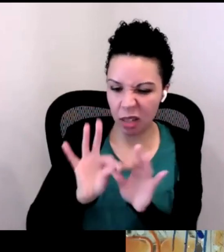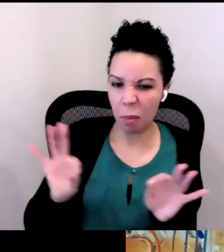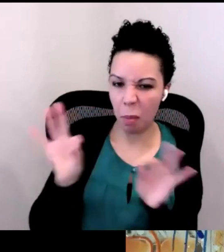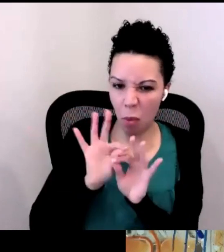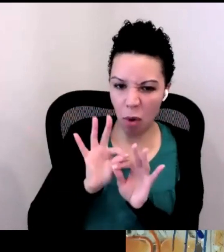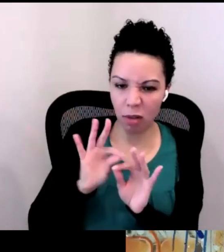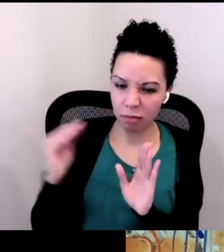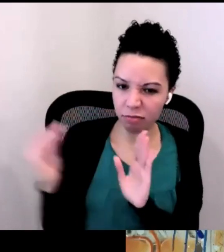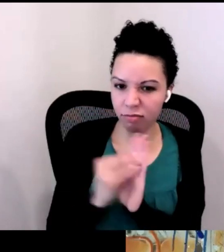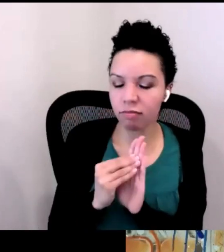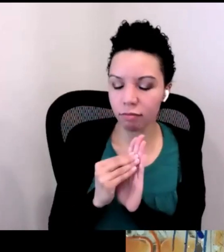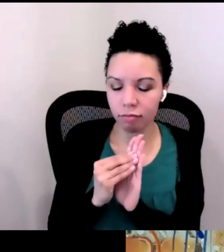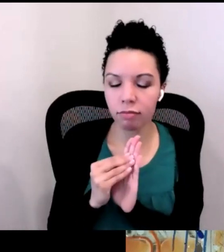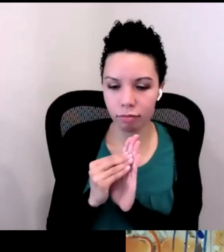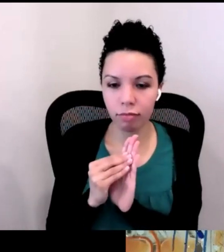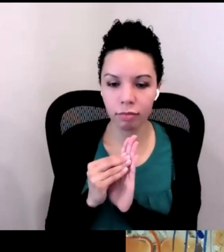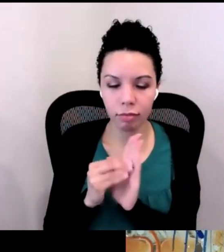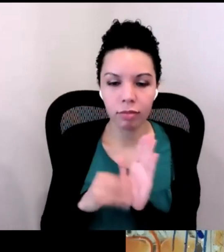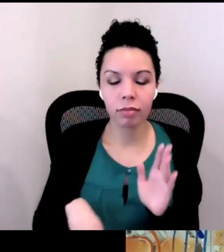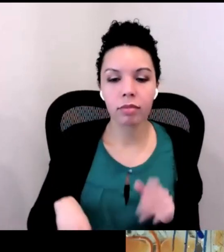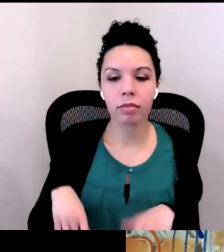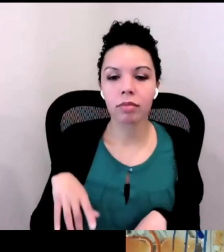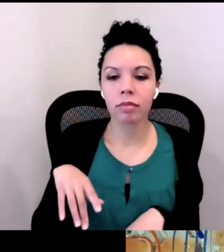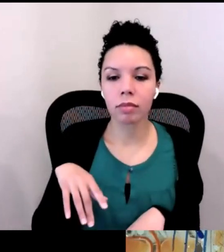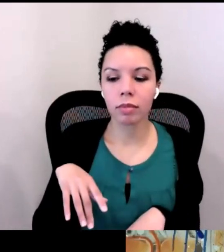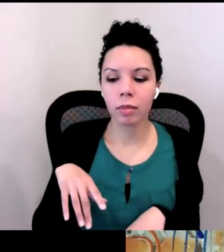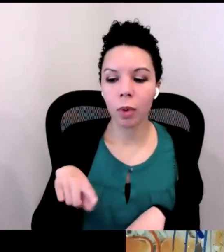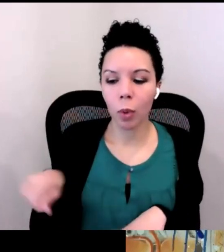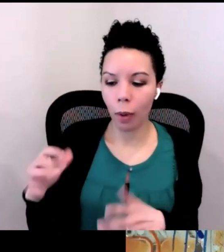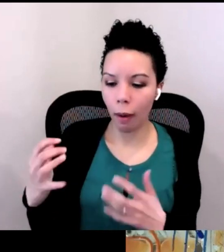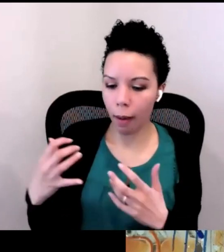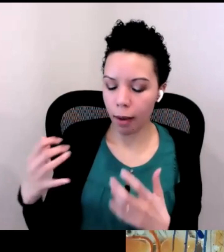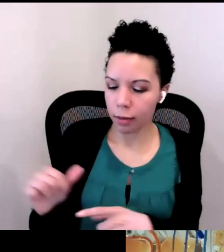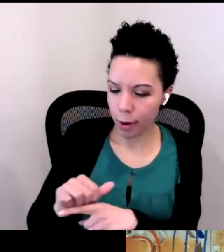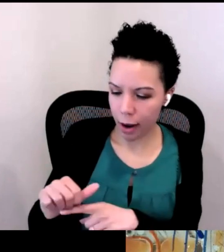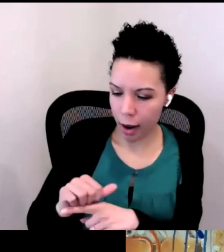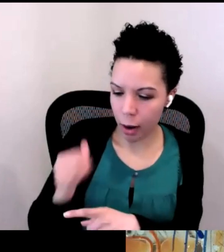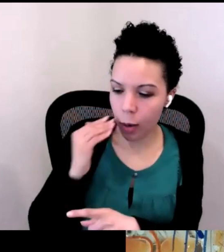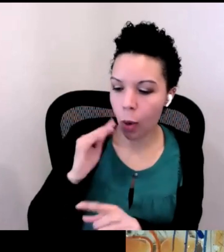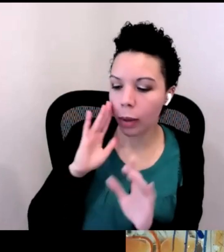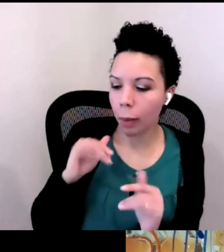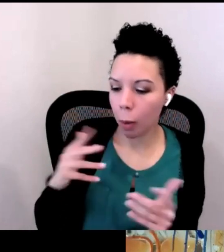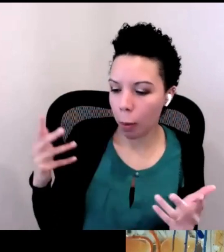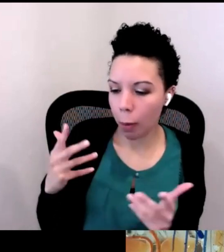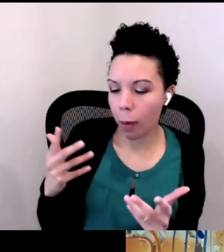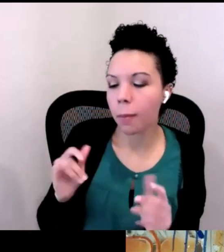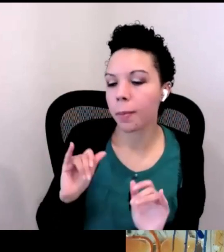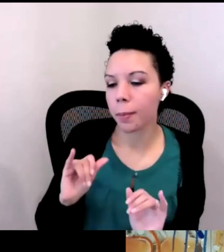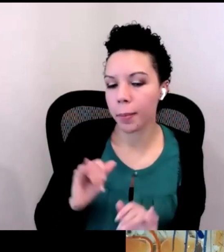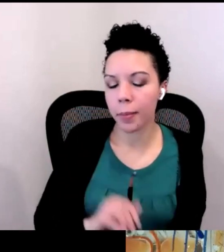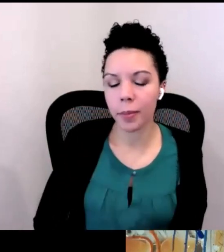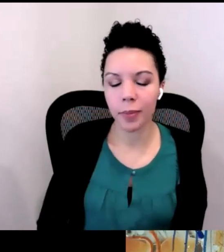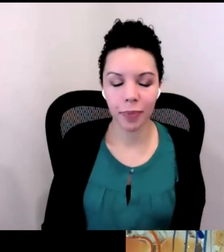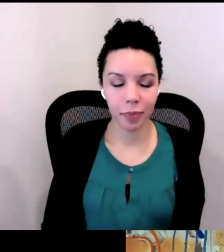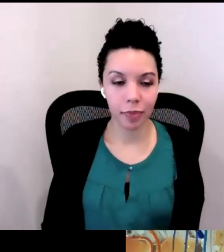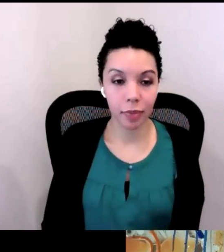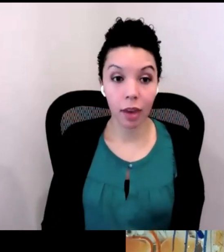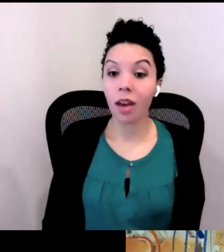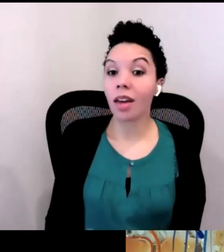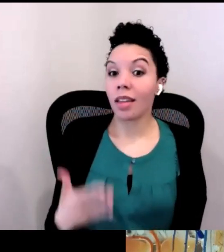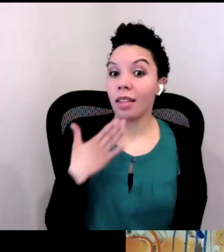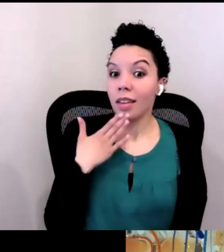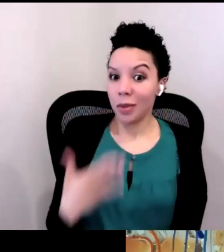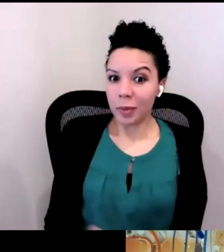your audience to know what to expect from your business. Excellent. Excellent. Thank you for that. Question